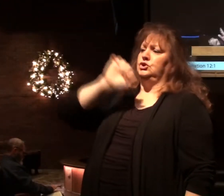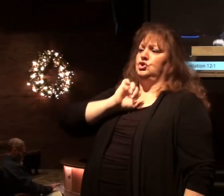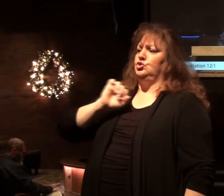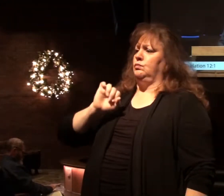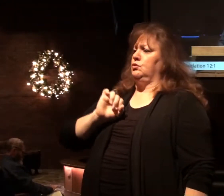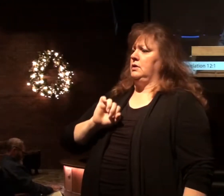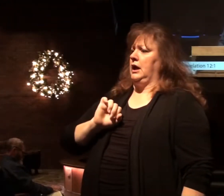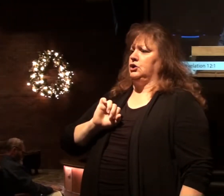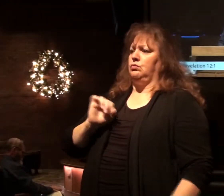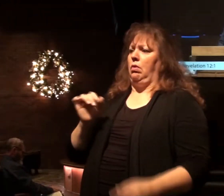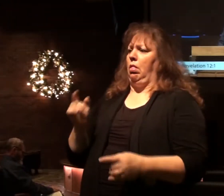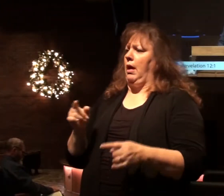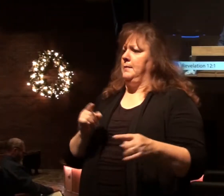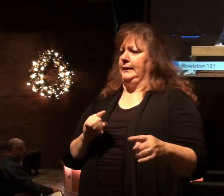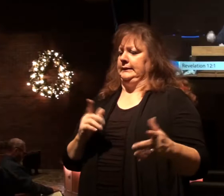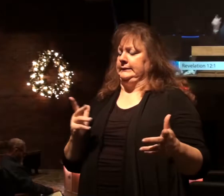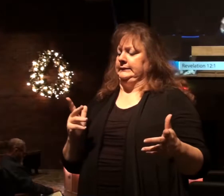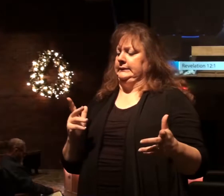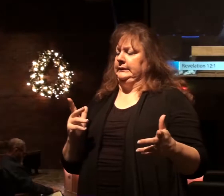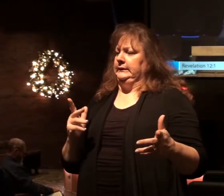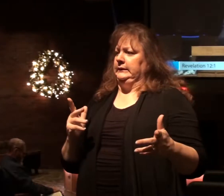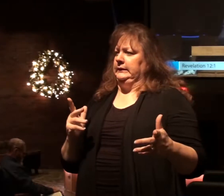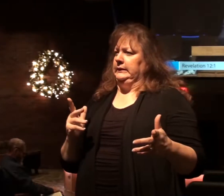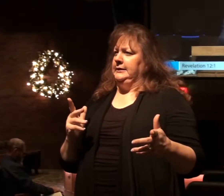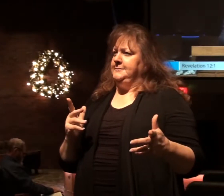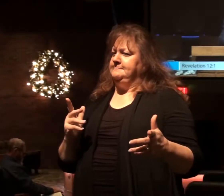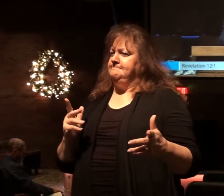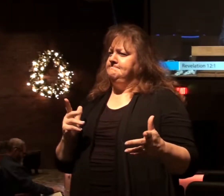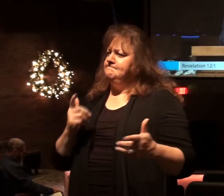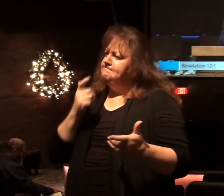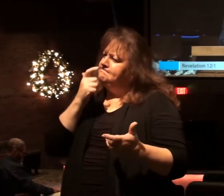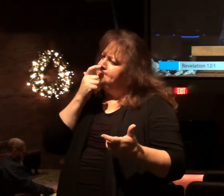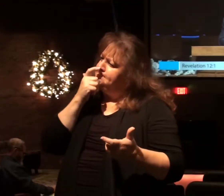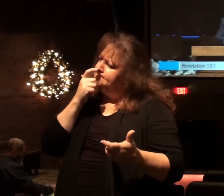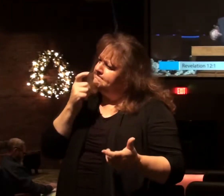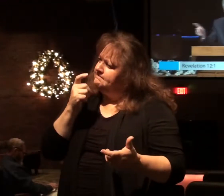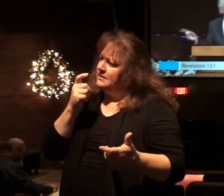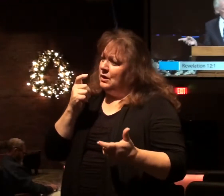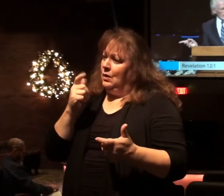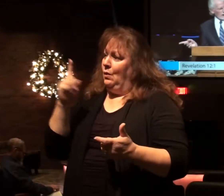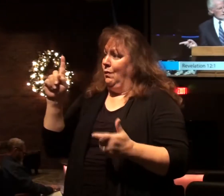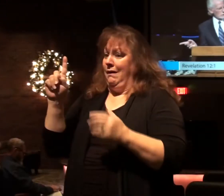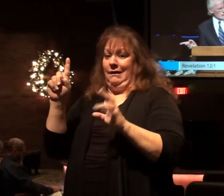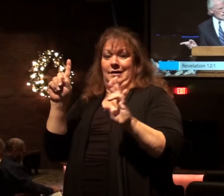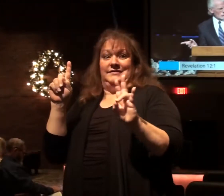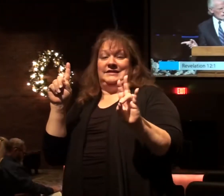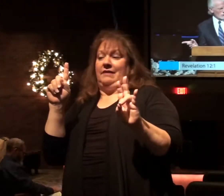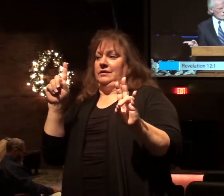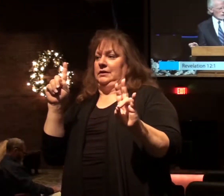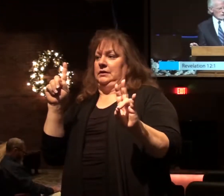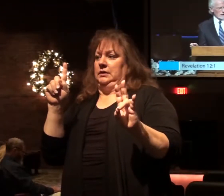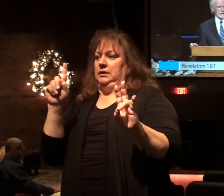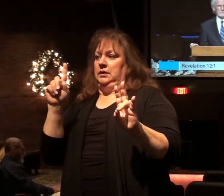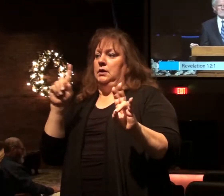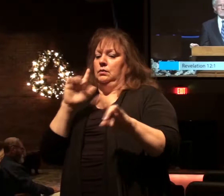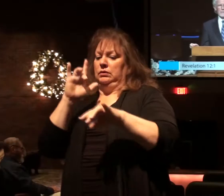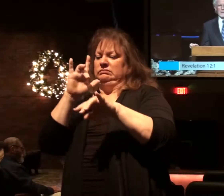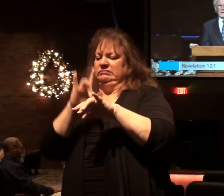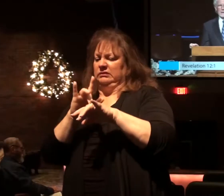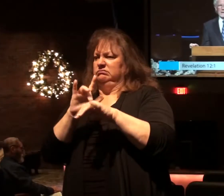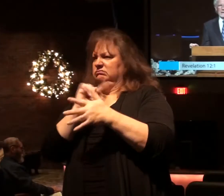supernatural taking place. Now the interesting thing, this is the first of 7 signs, and we'll just look at them